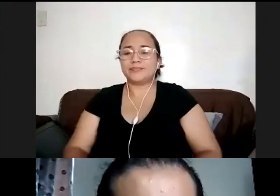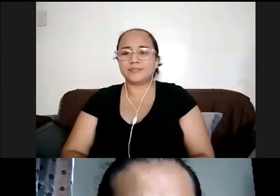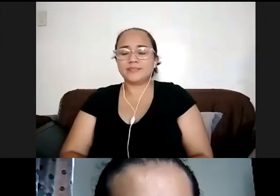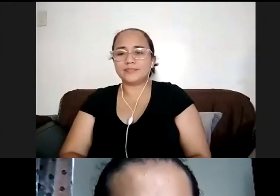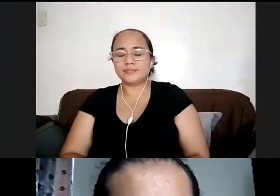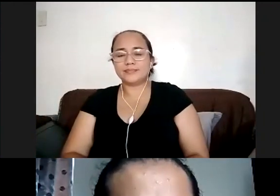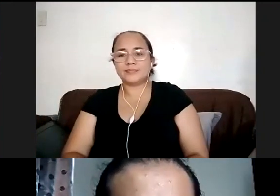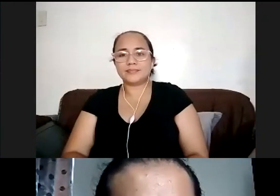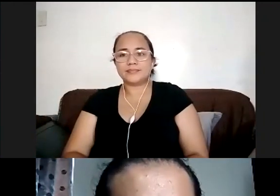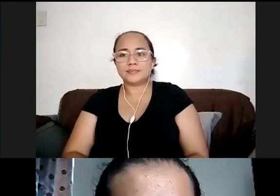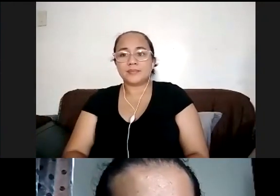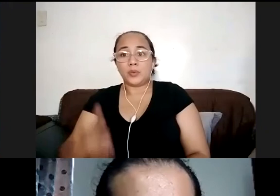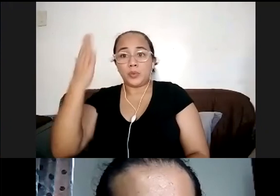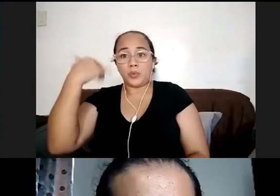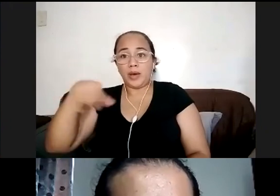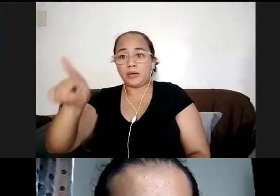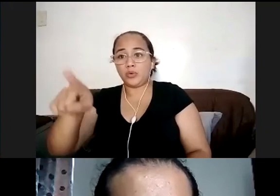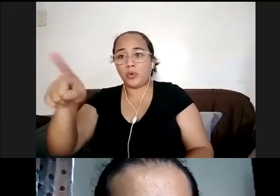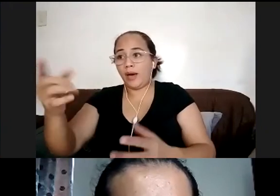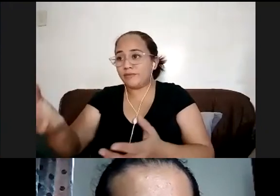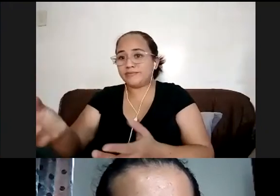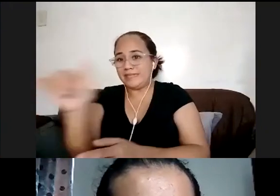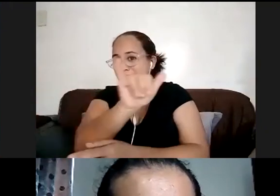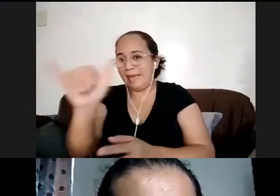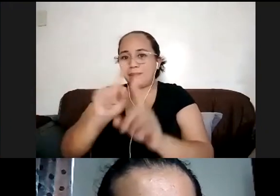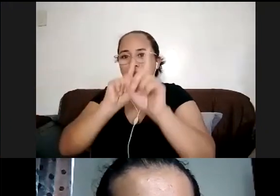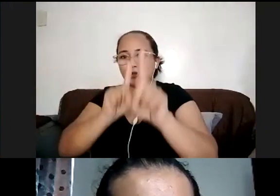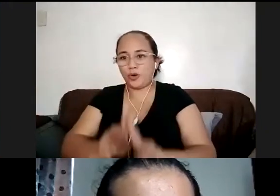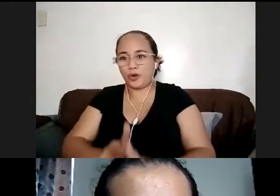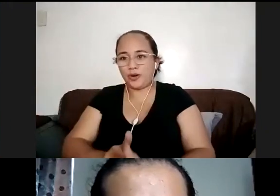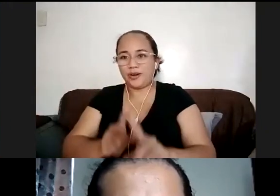Because then you all have to come up with the same answers.